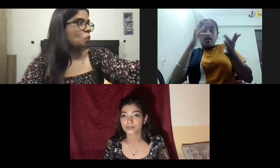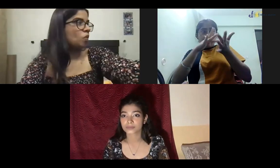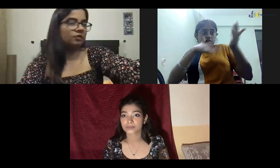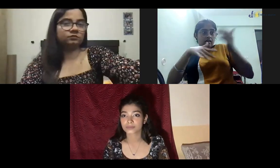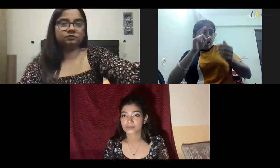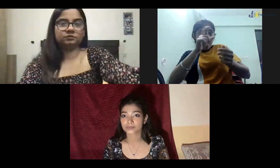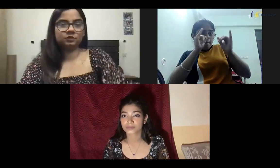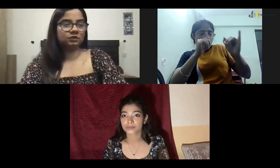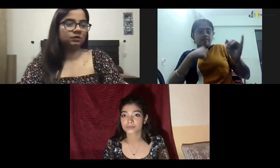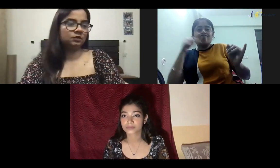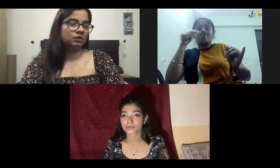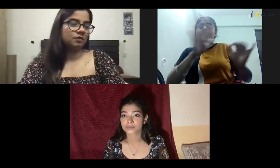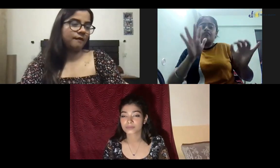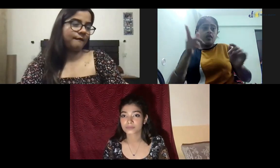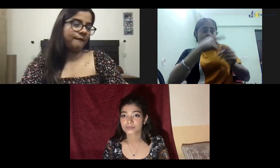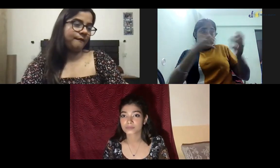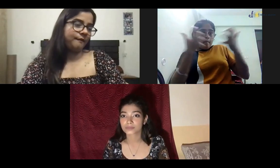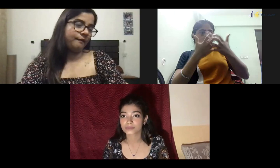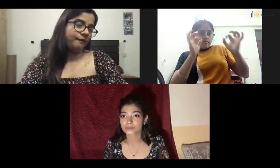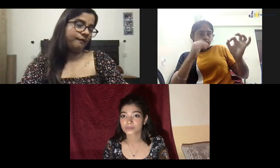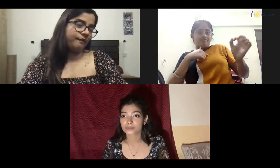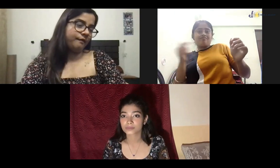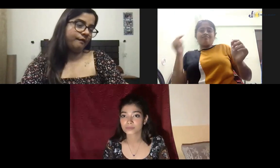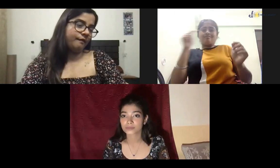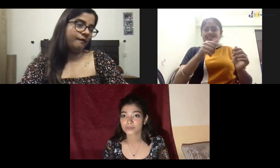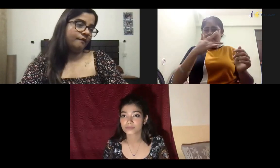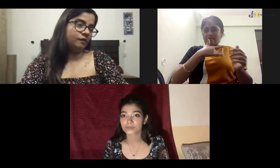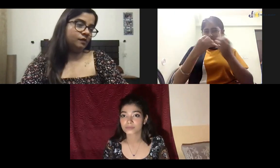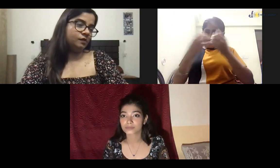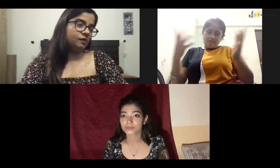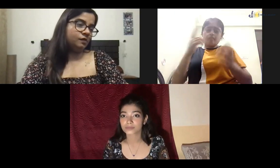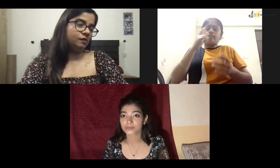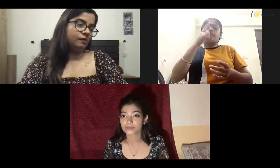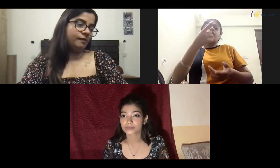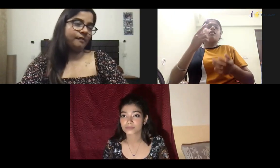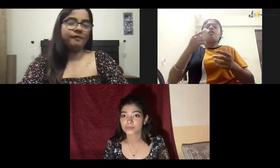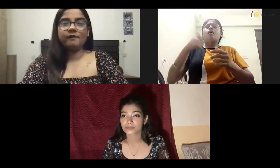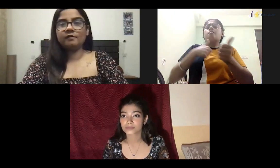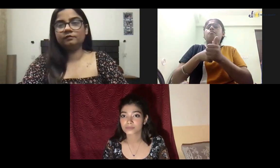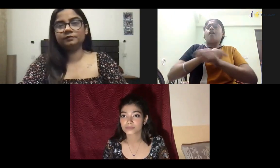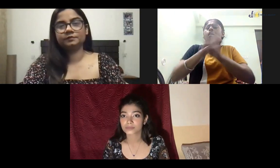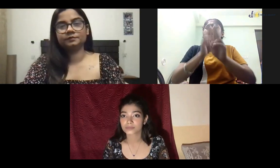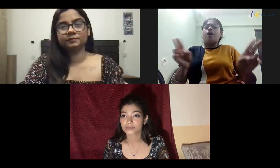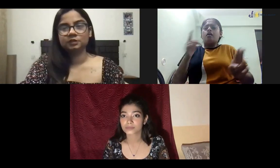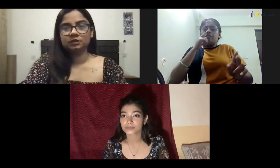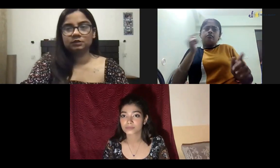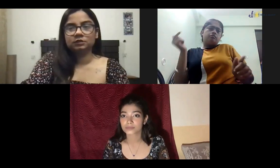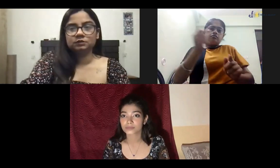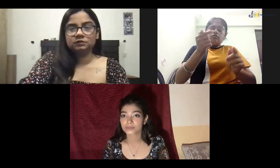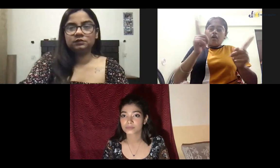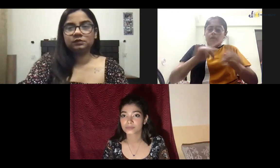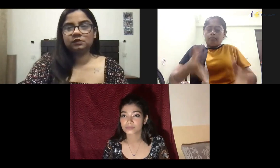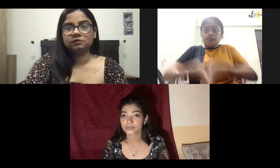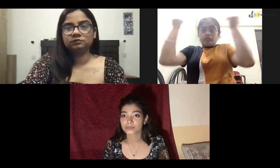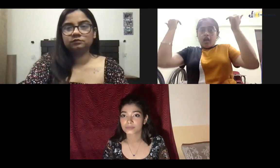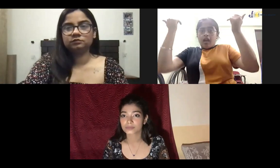There are some people who have the backup, and if they see that if the place is safe, they will go